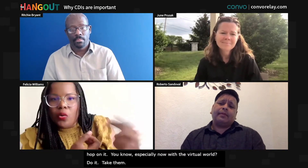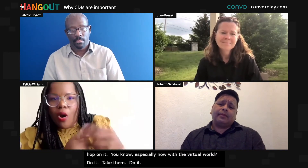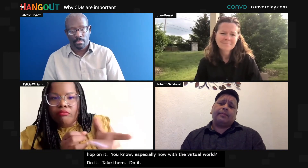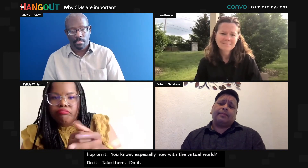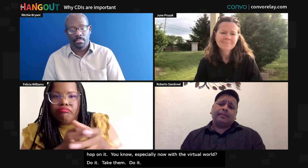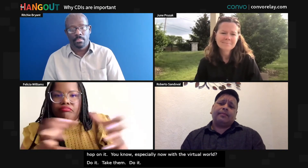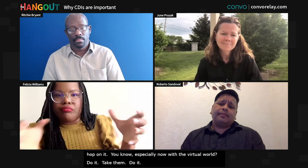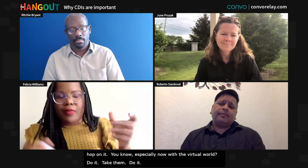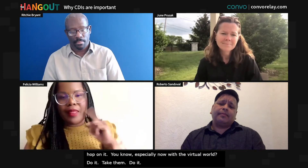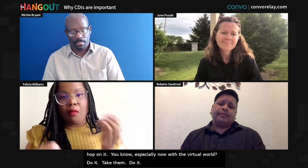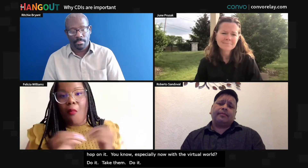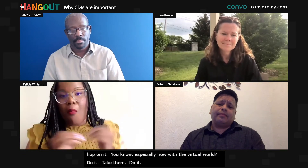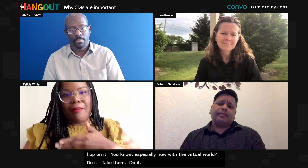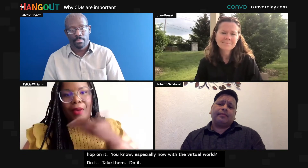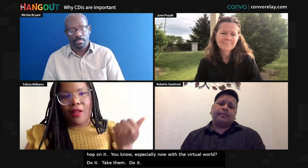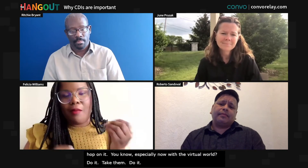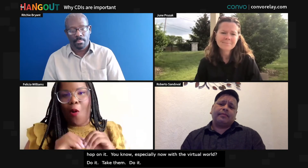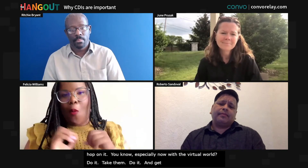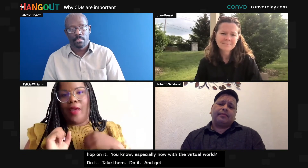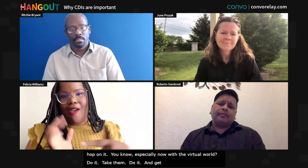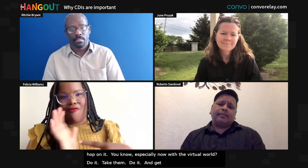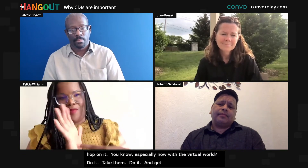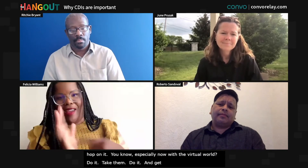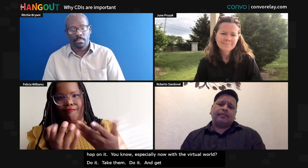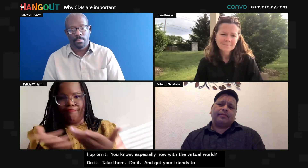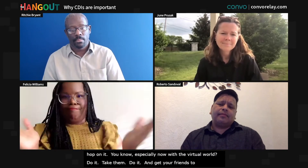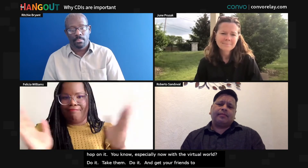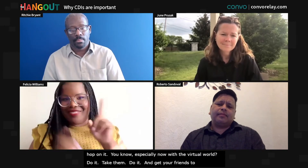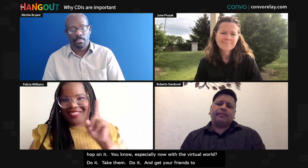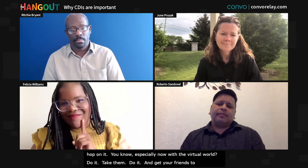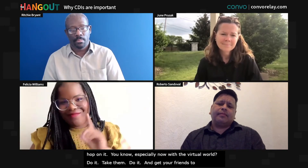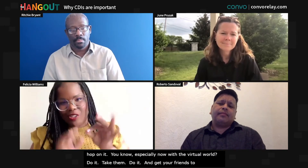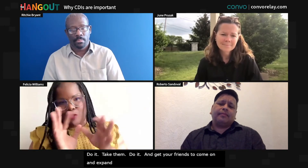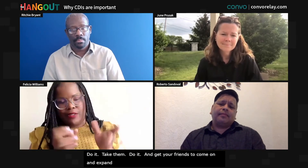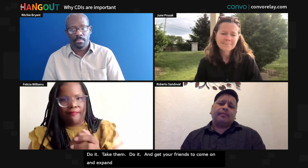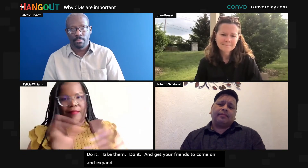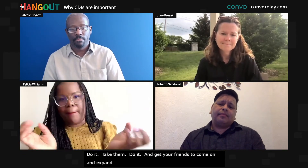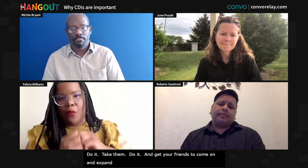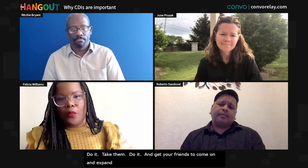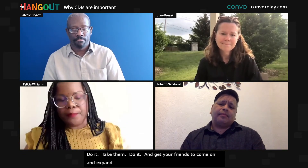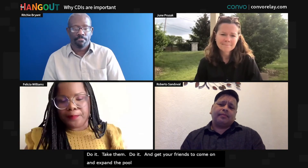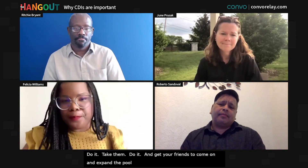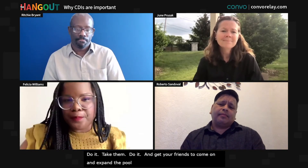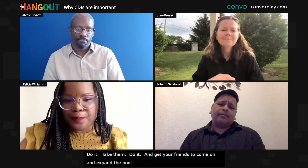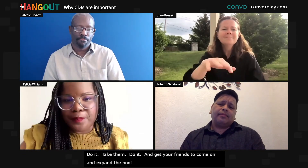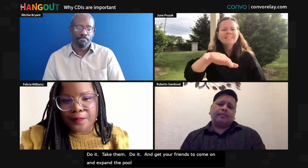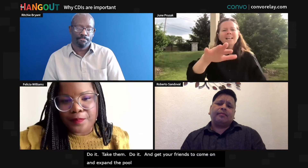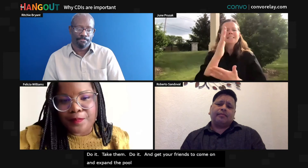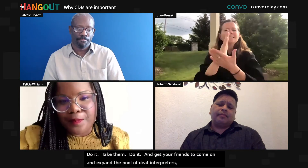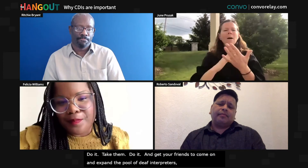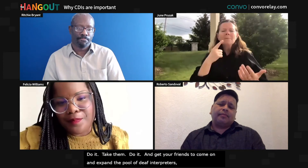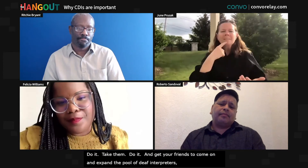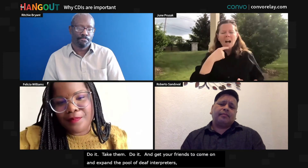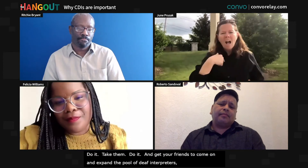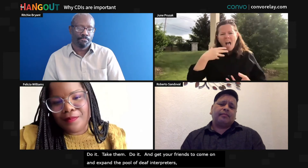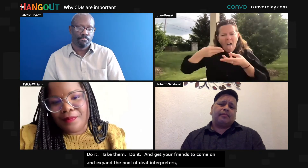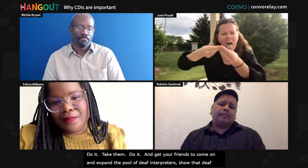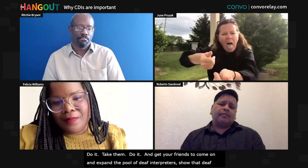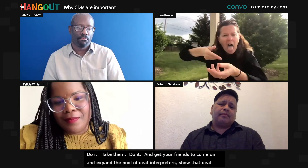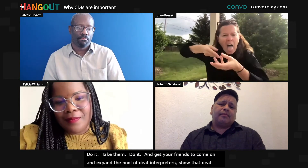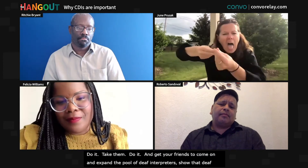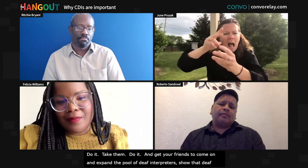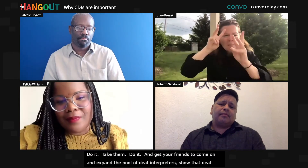And get your friends to come on and expand the pool of deaf interpreters. Show that deaf people can do this and we should be doing